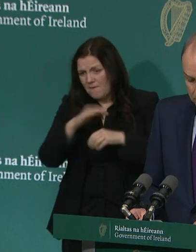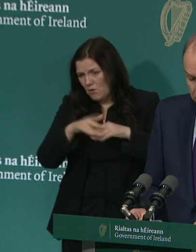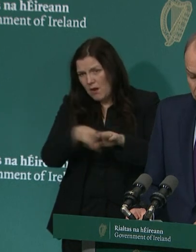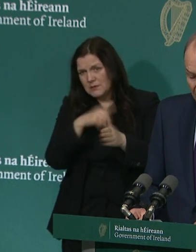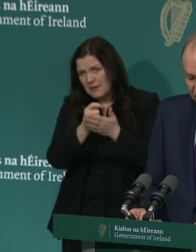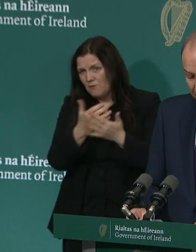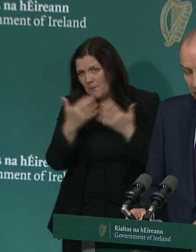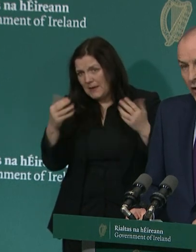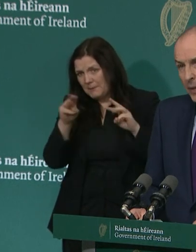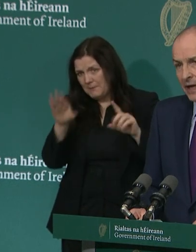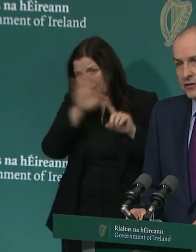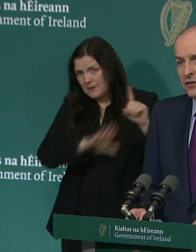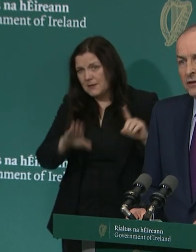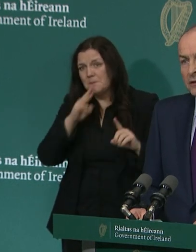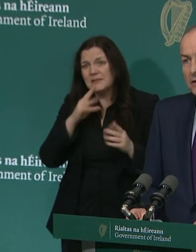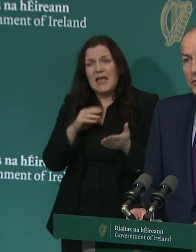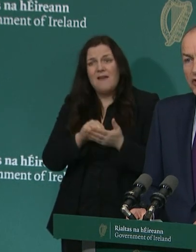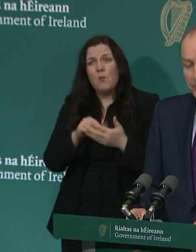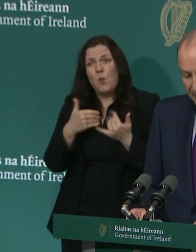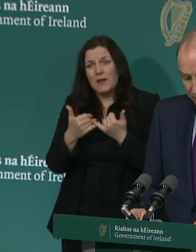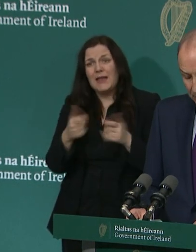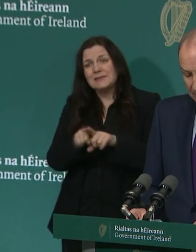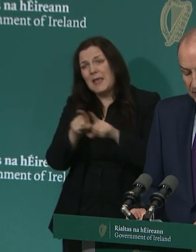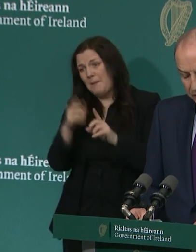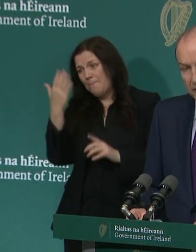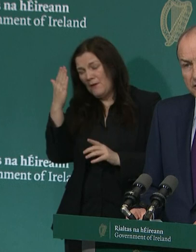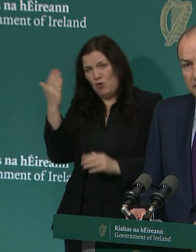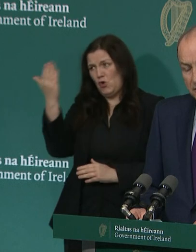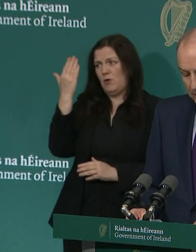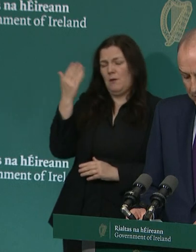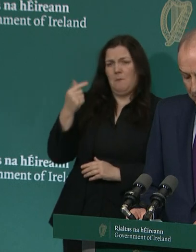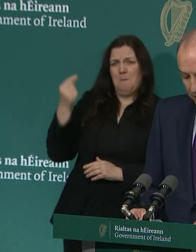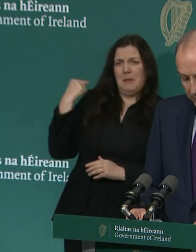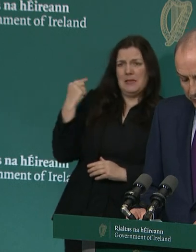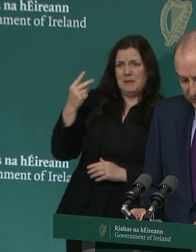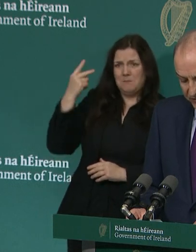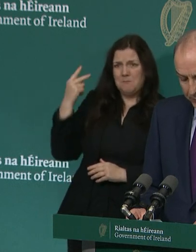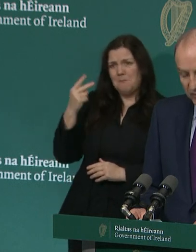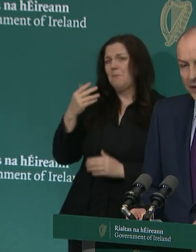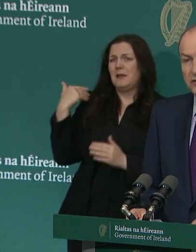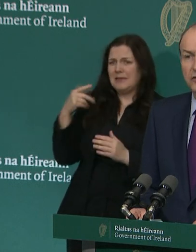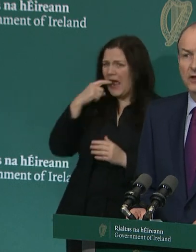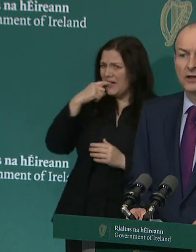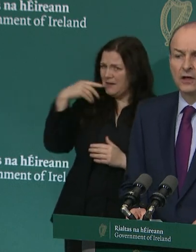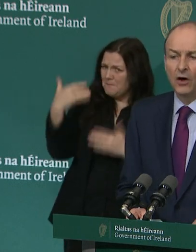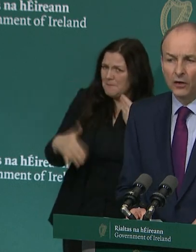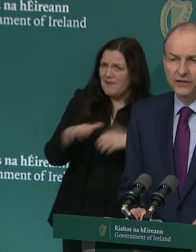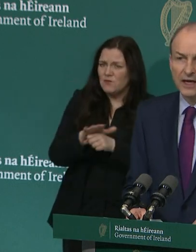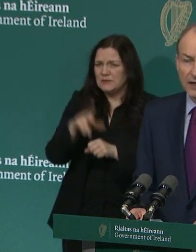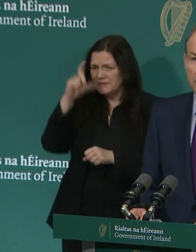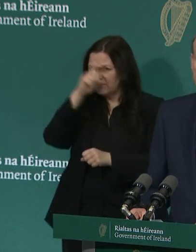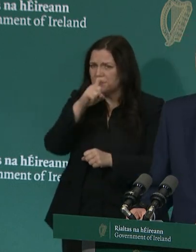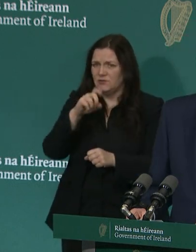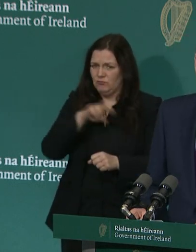mirror to aspects of our past which are painful and difficult, and from the present day perspective,